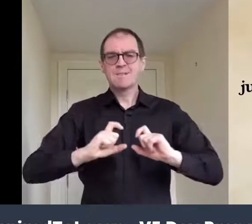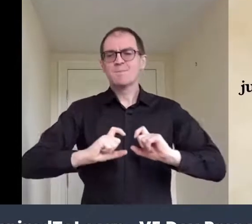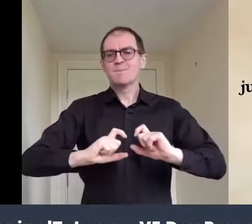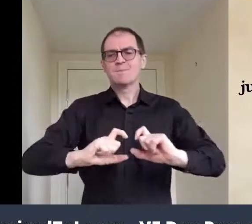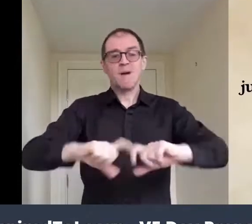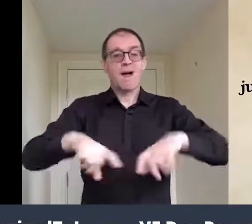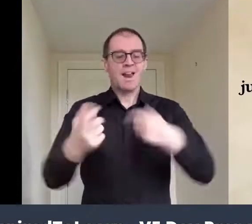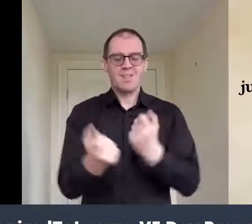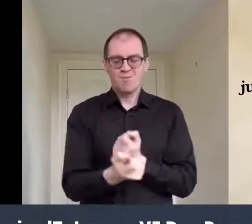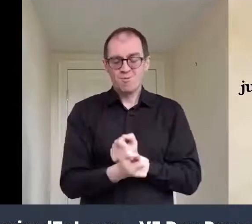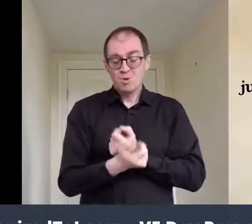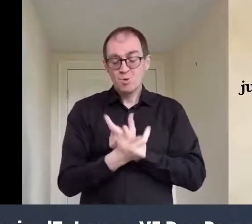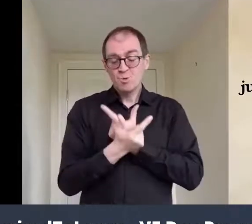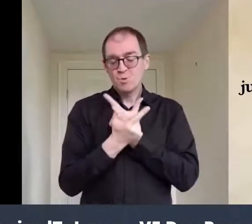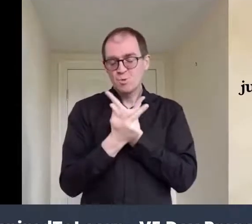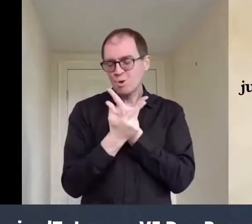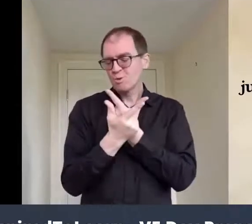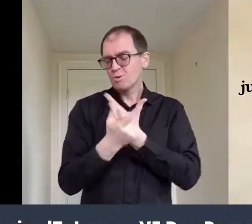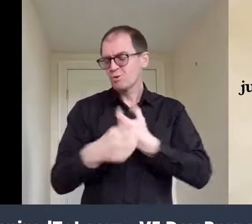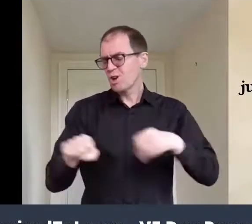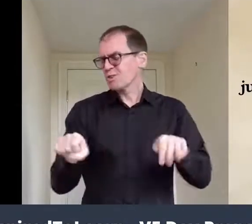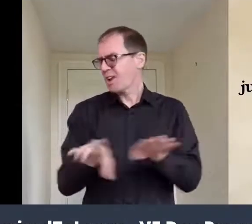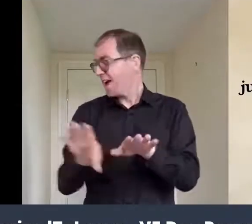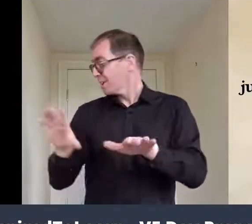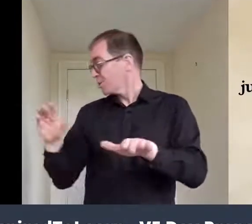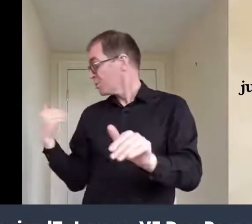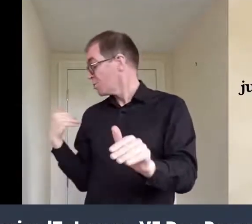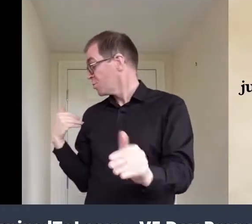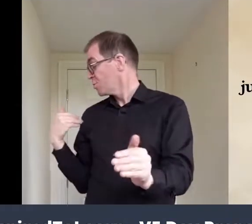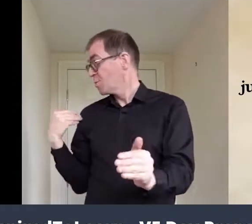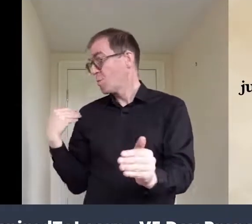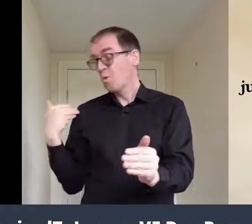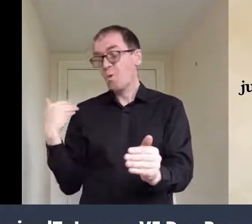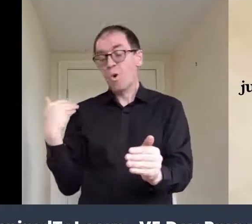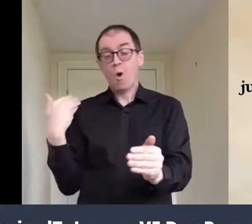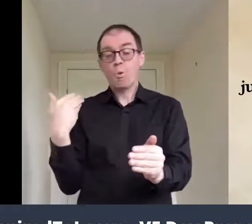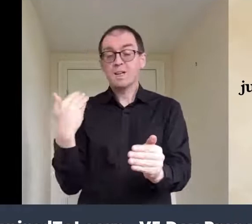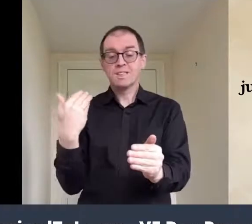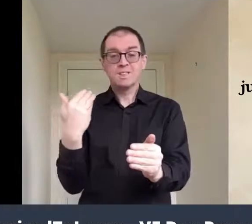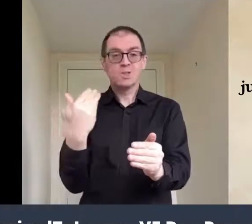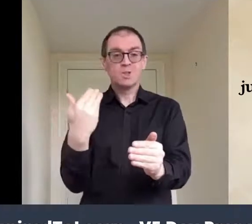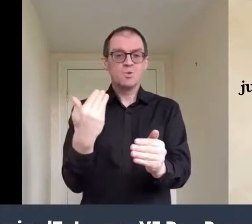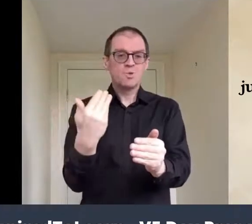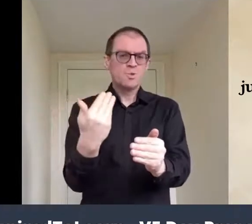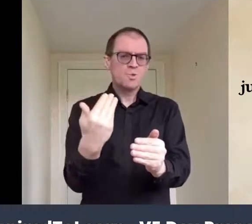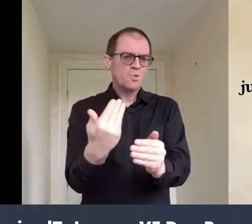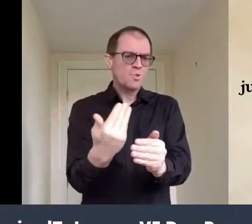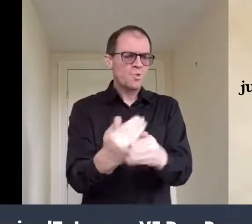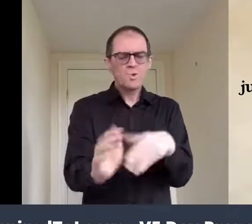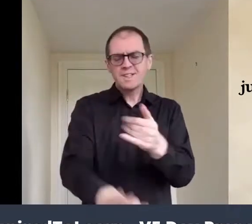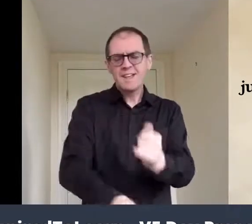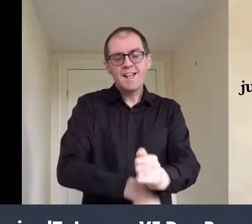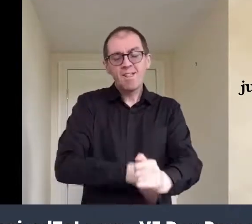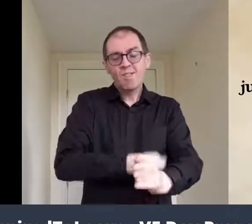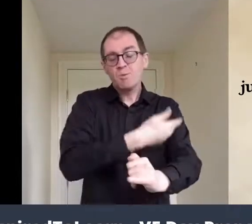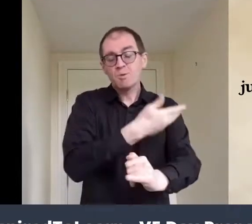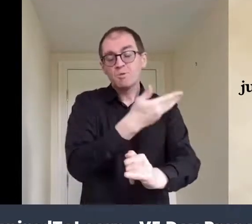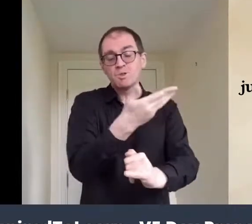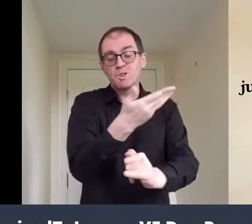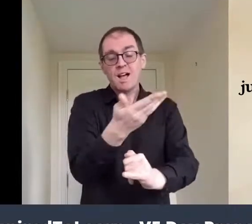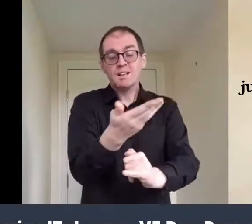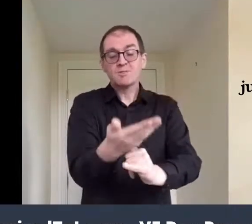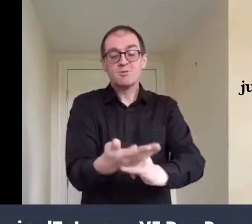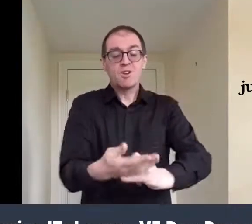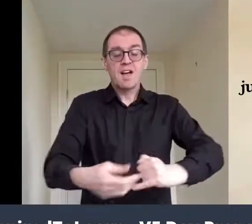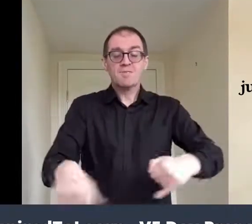Keep smiling through, just like you always do, till the blue